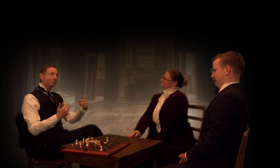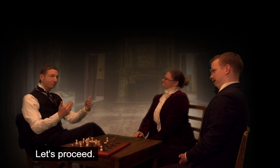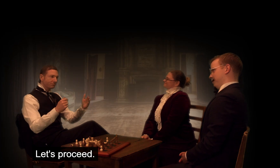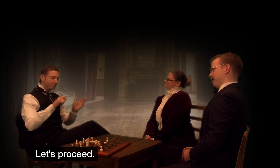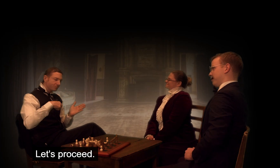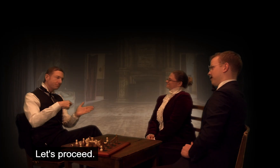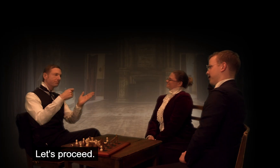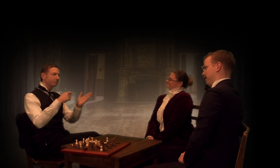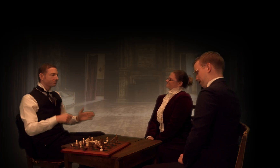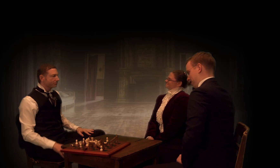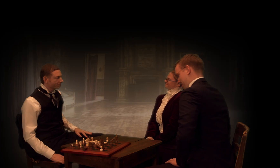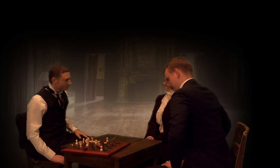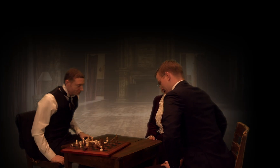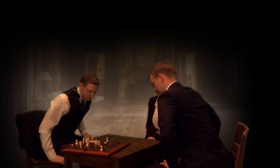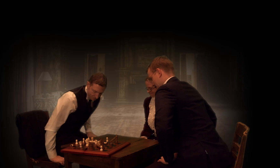Let's proceed.